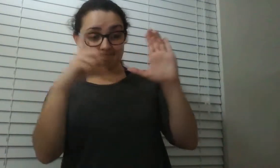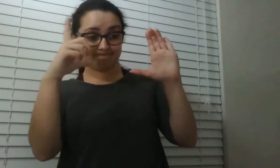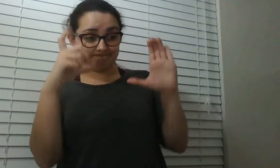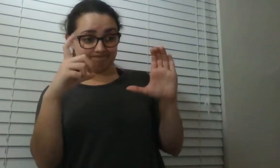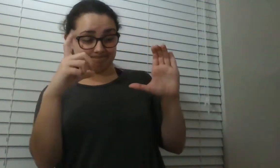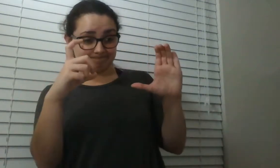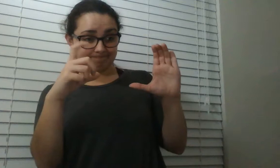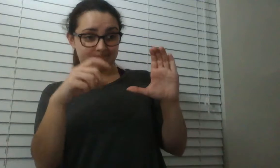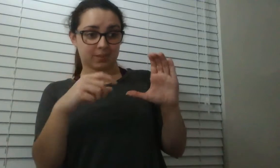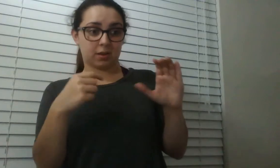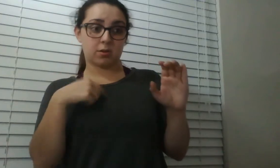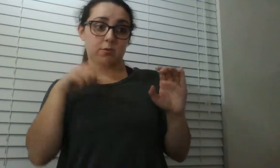walk away.